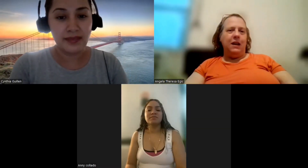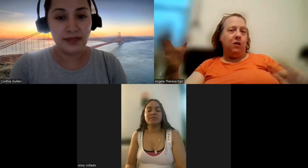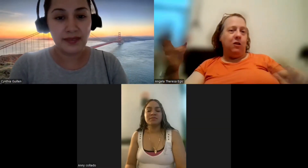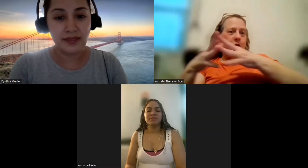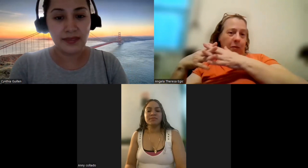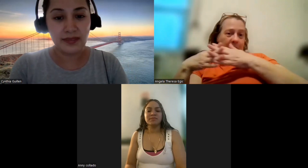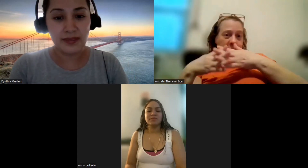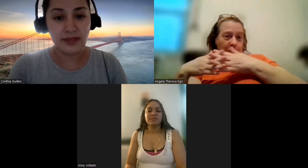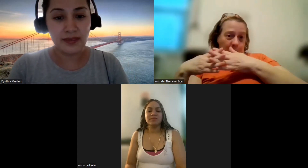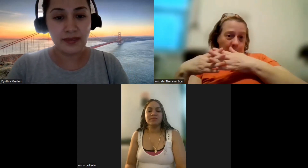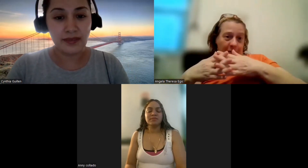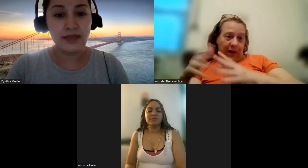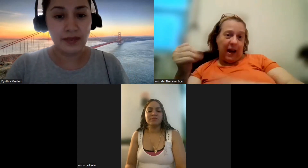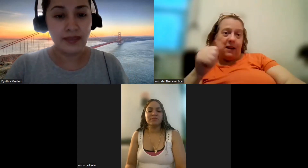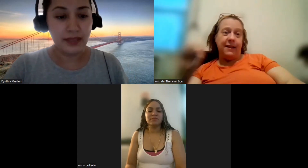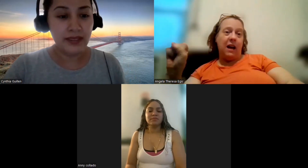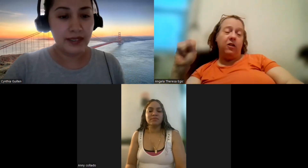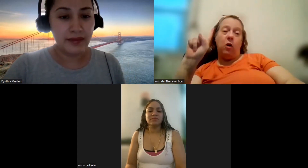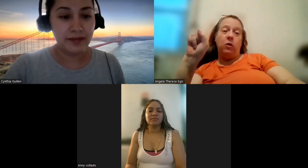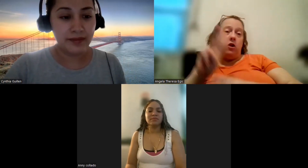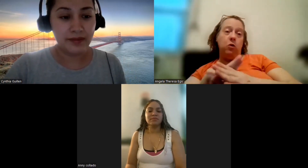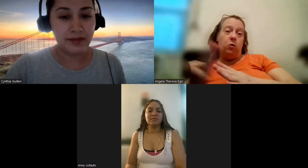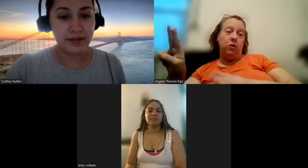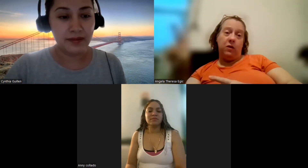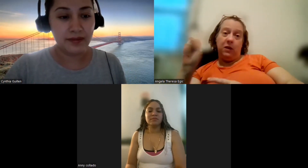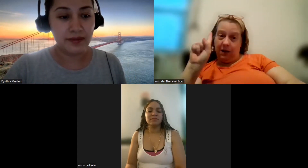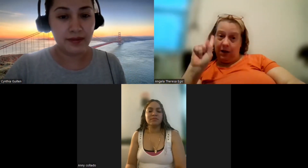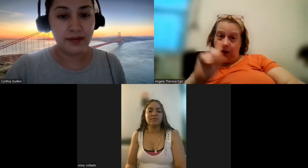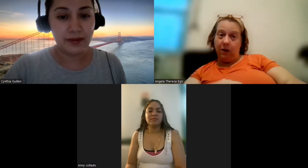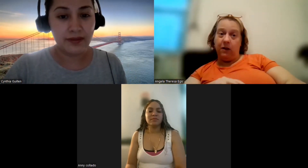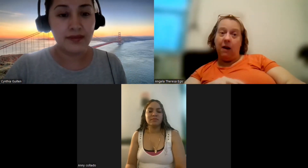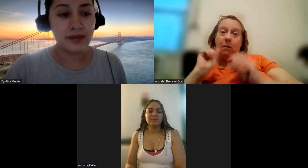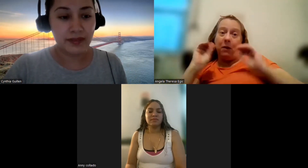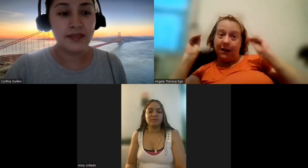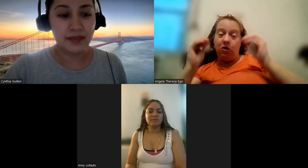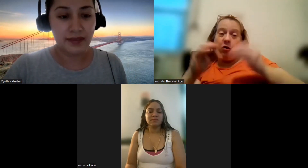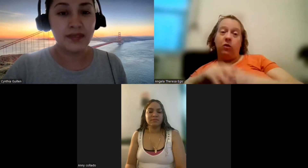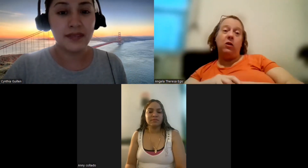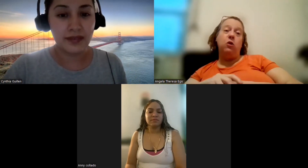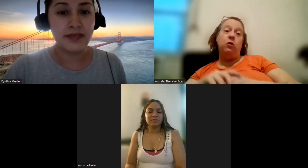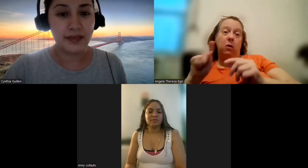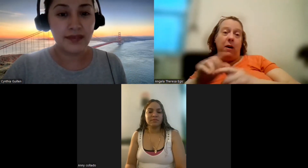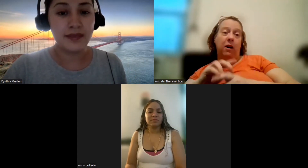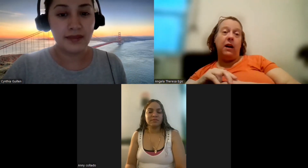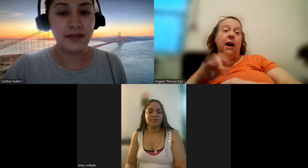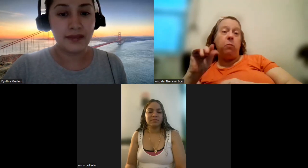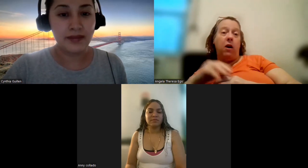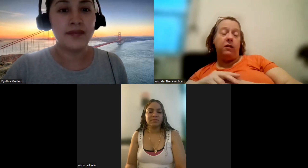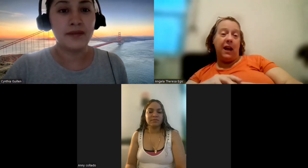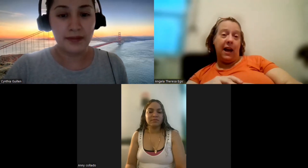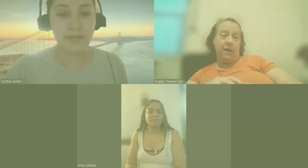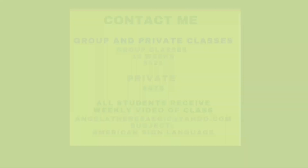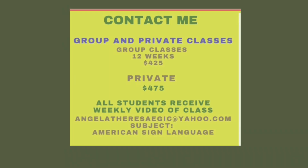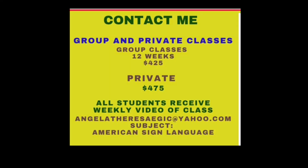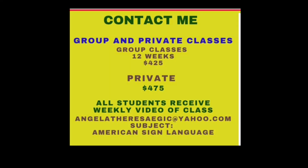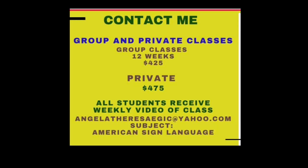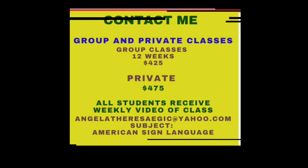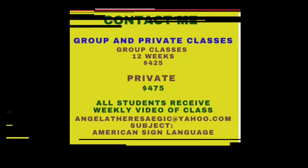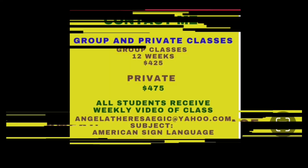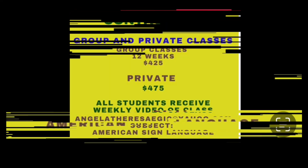because you're going to need to know some of this history. ASL is only used, the stuff I'm going to teach you is only used in America and parts of